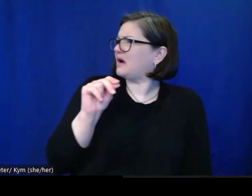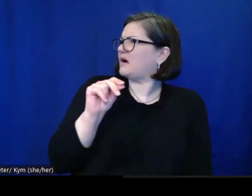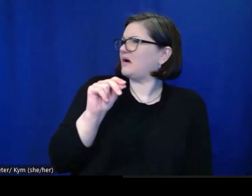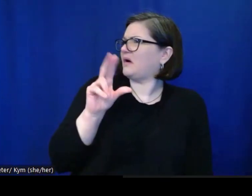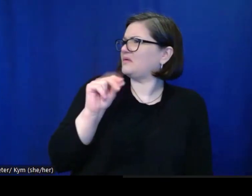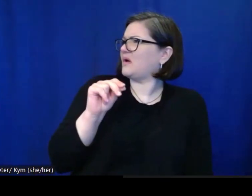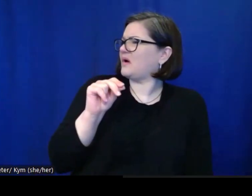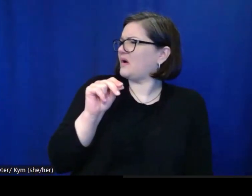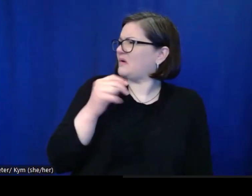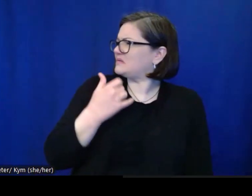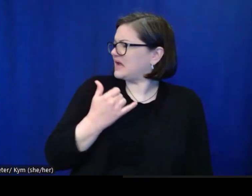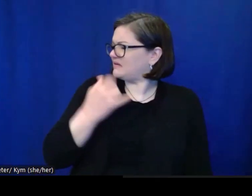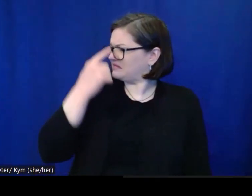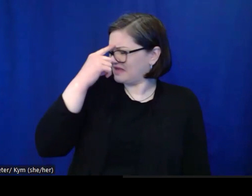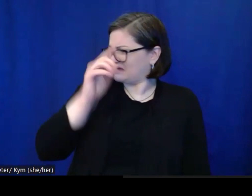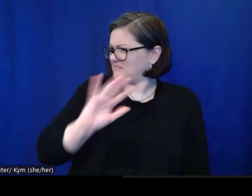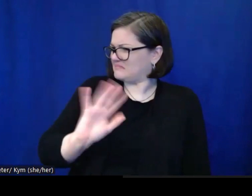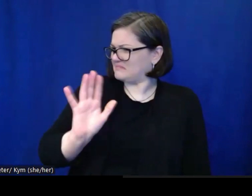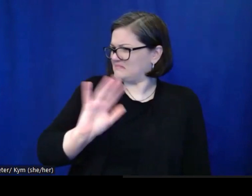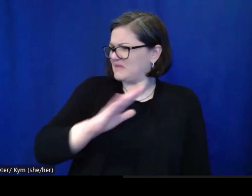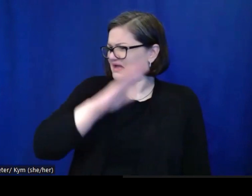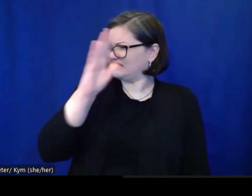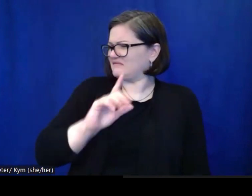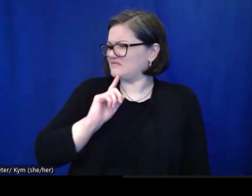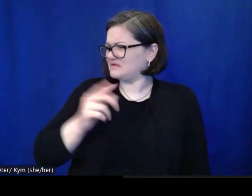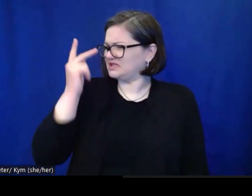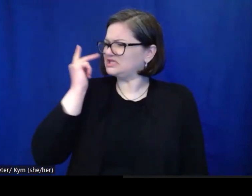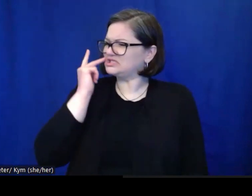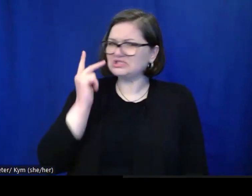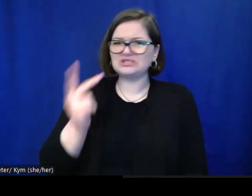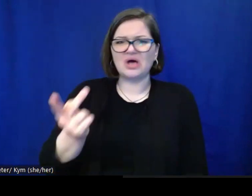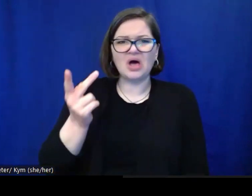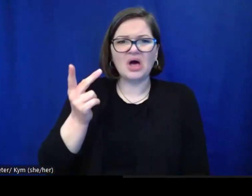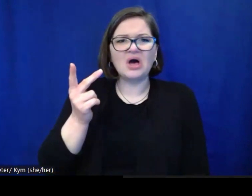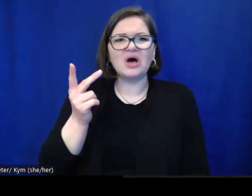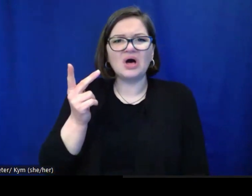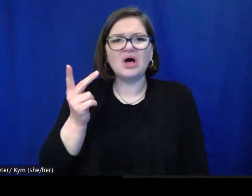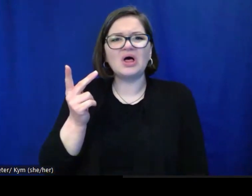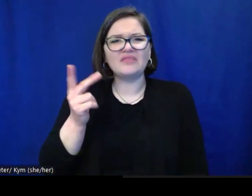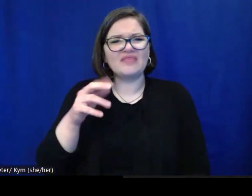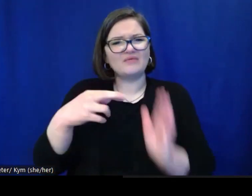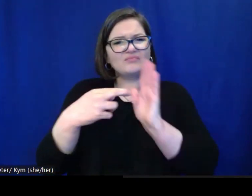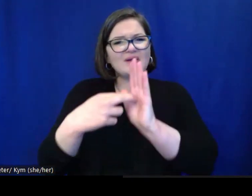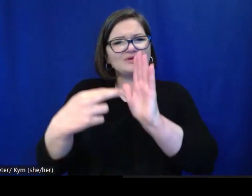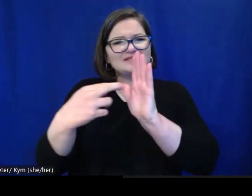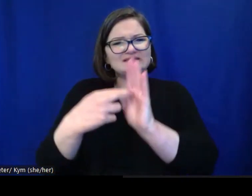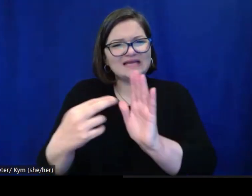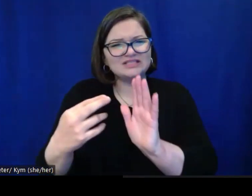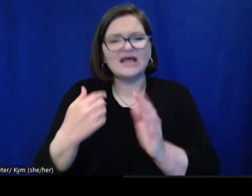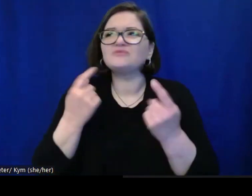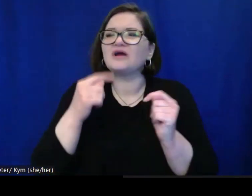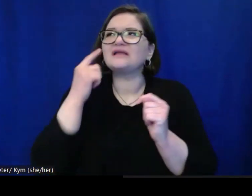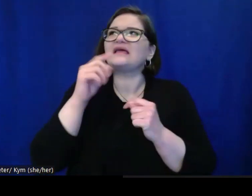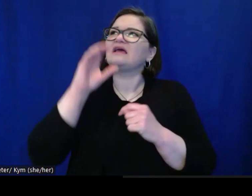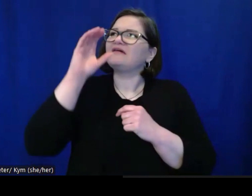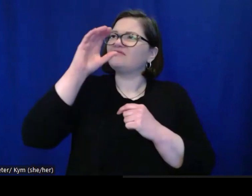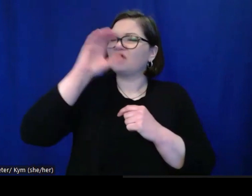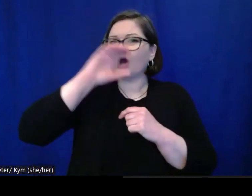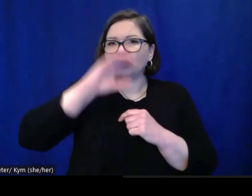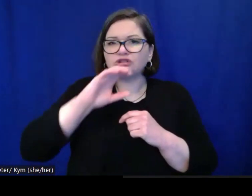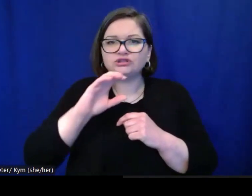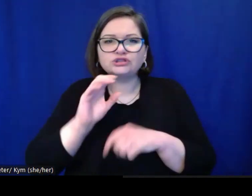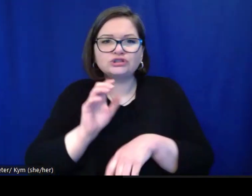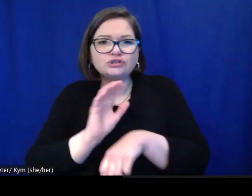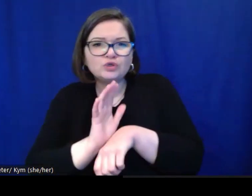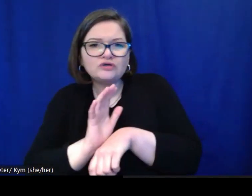queer representation when I was younger. I'm trying to think back to a lot of the cartoons that I watched and the television that I consumed.